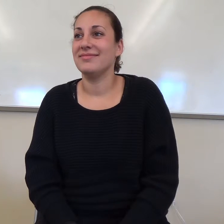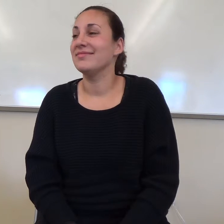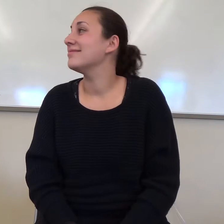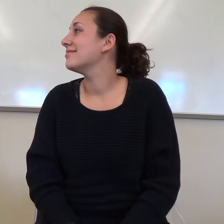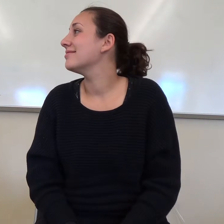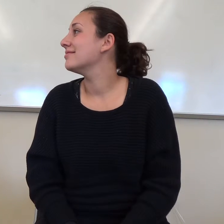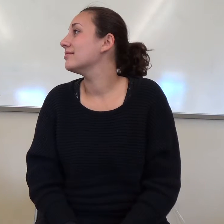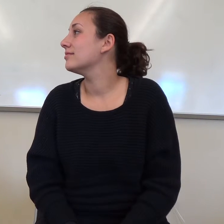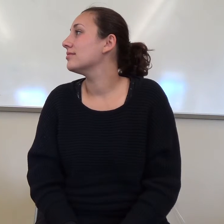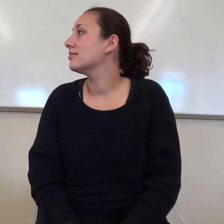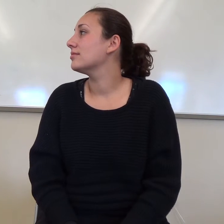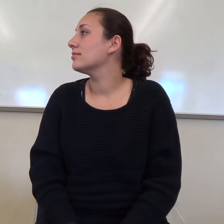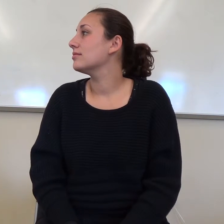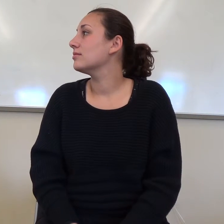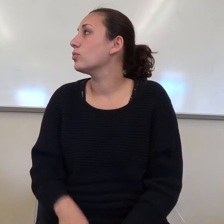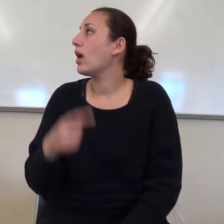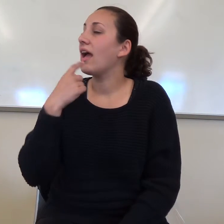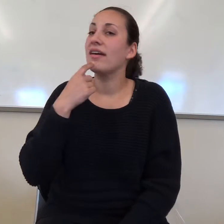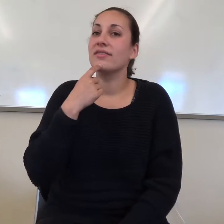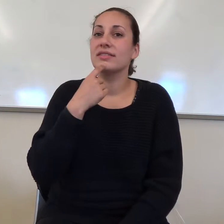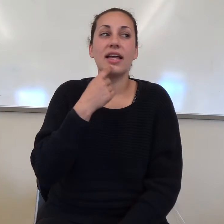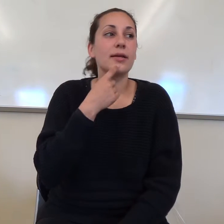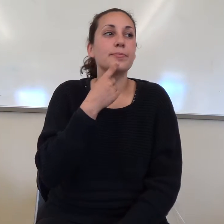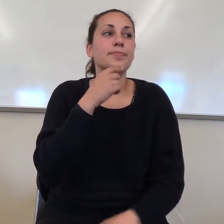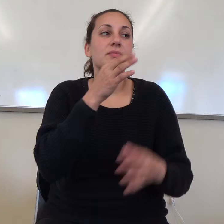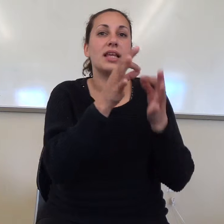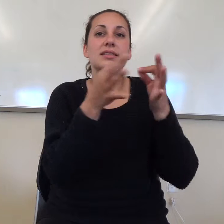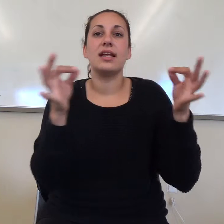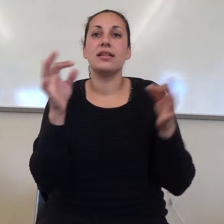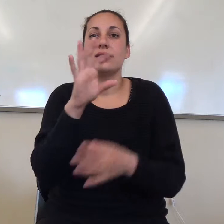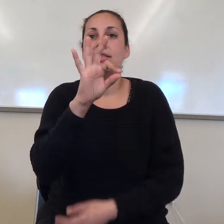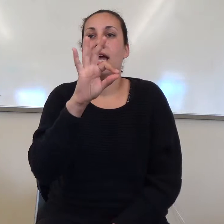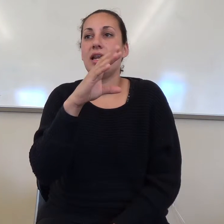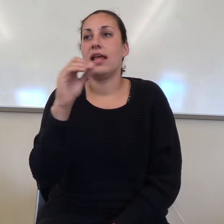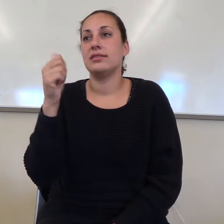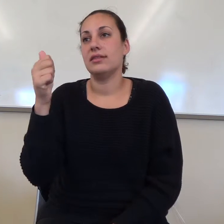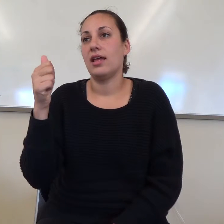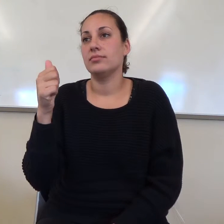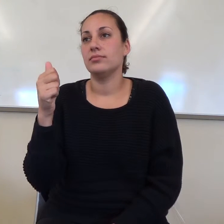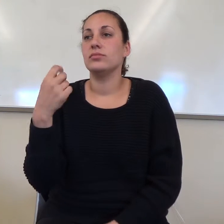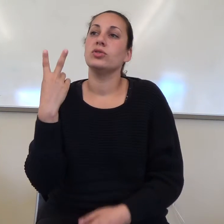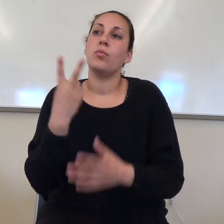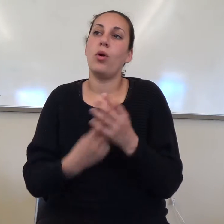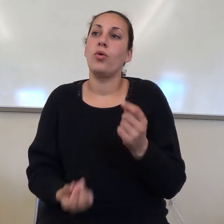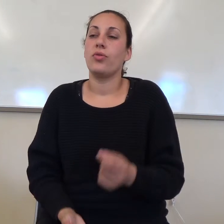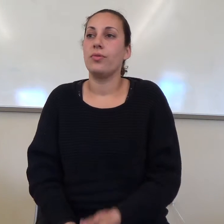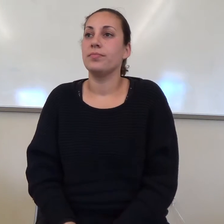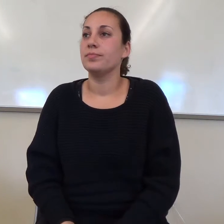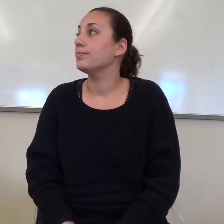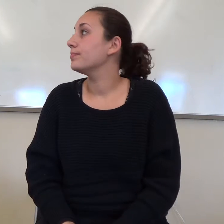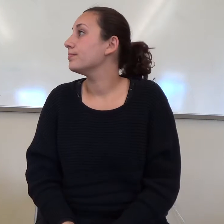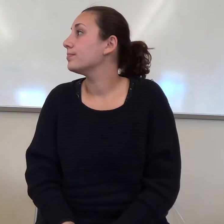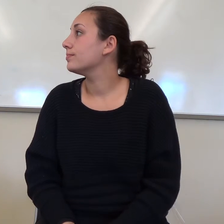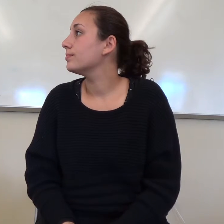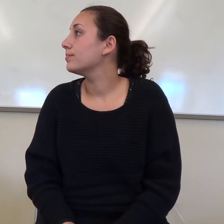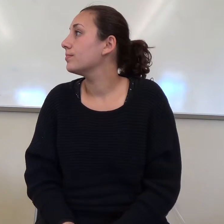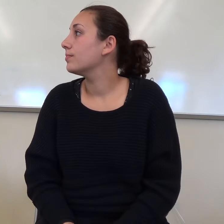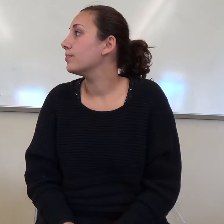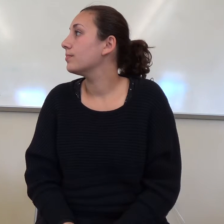combination of nine and 10. That's the only other way around it. Yeah, and here's what I want to say about